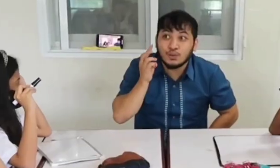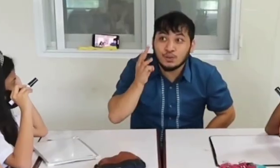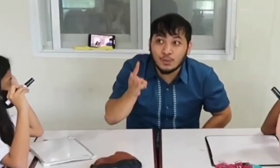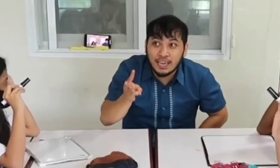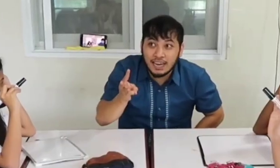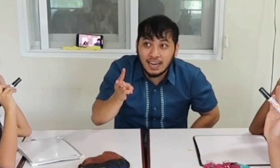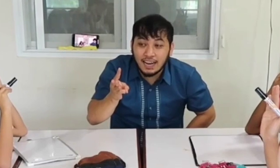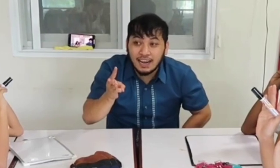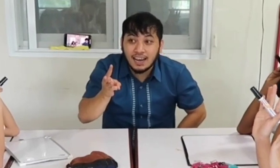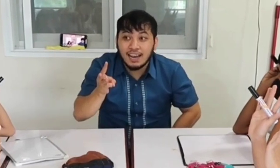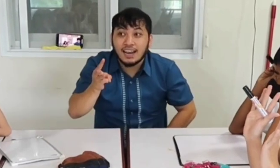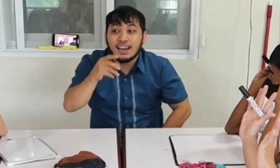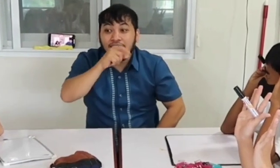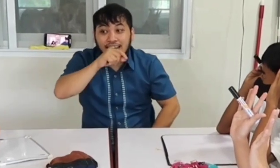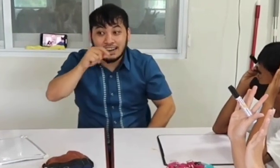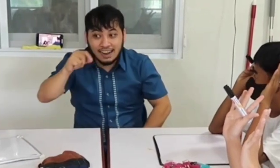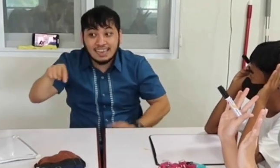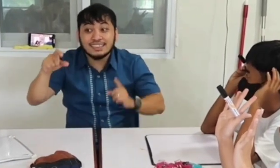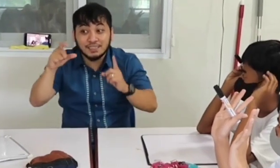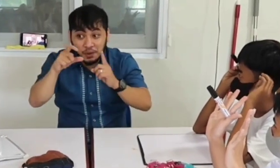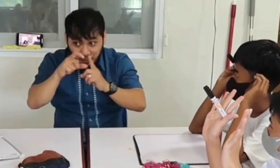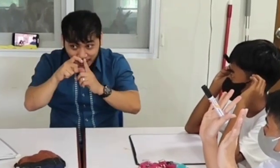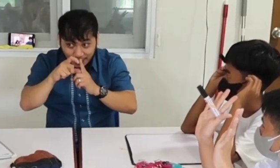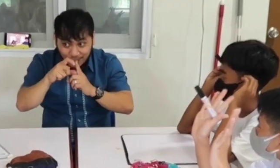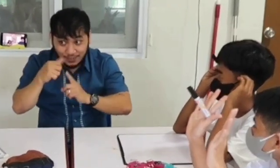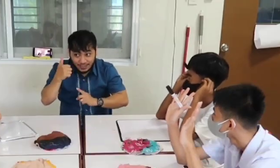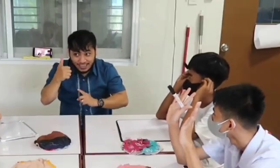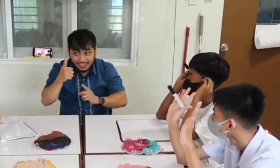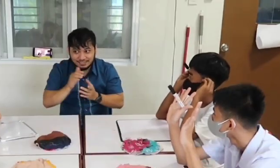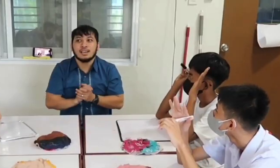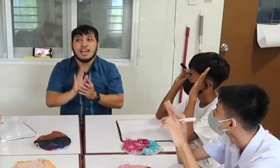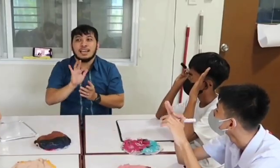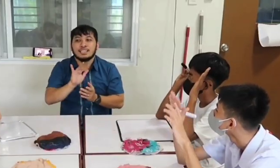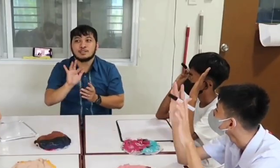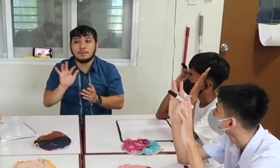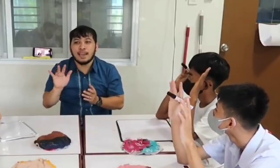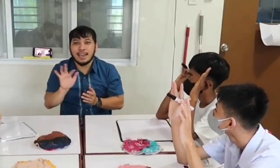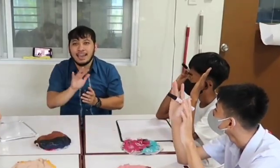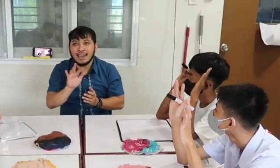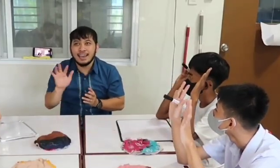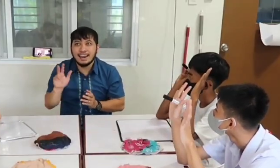will write the word. Okay. Spell.